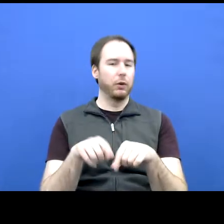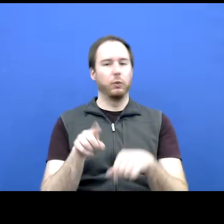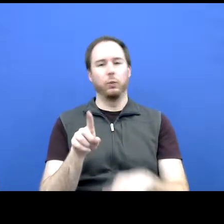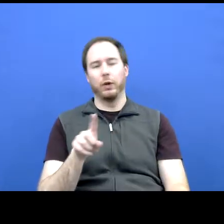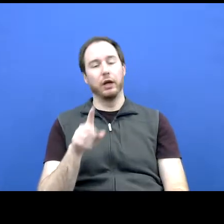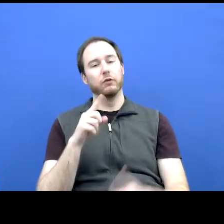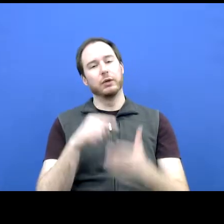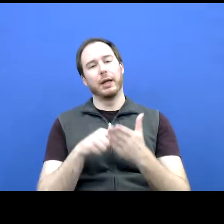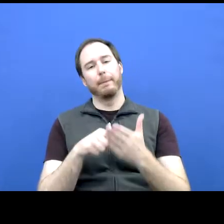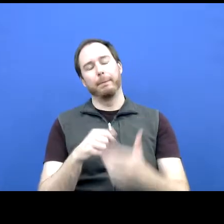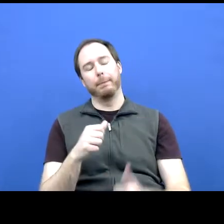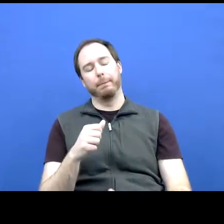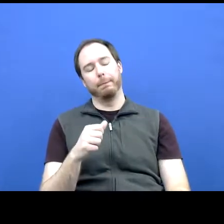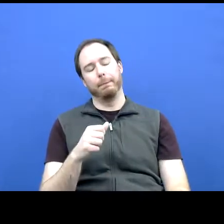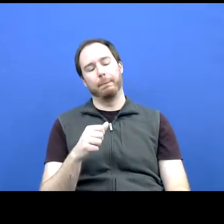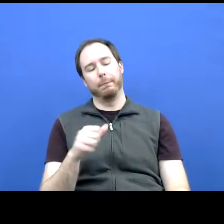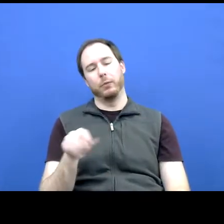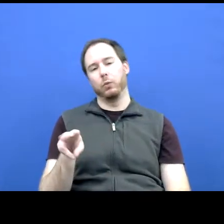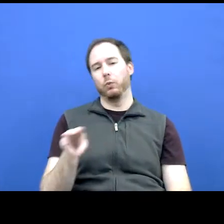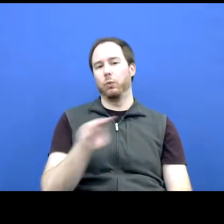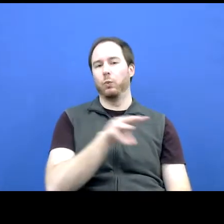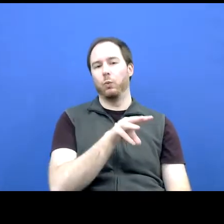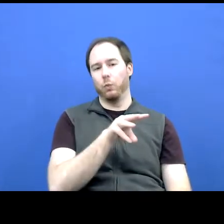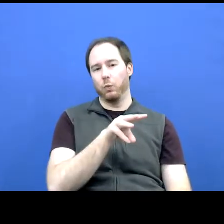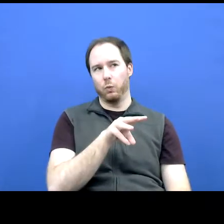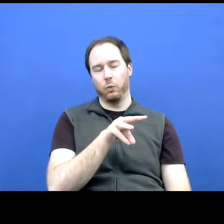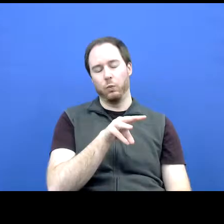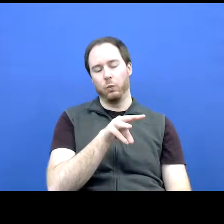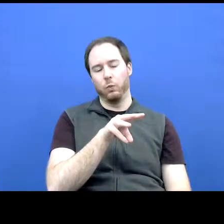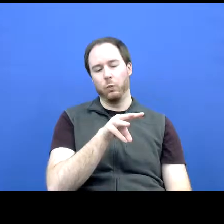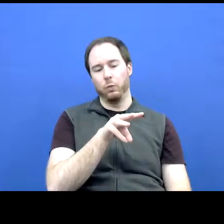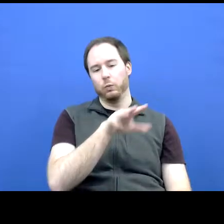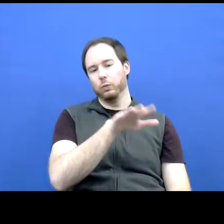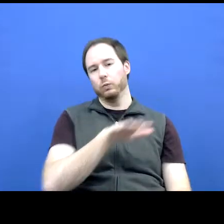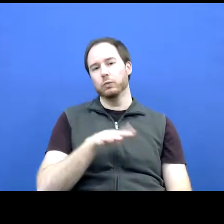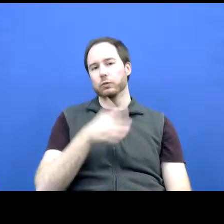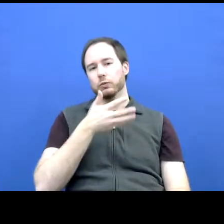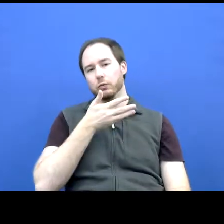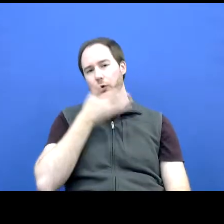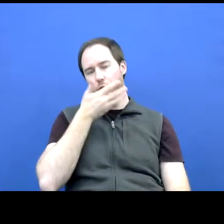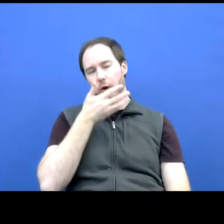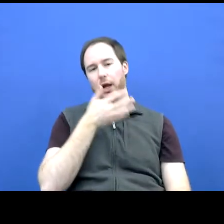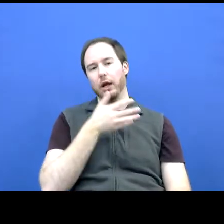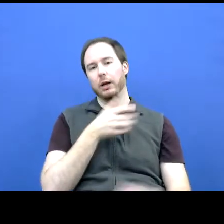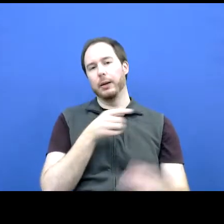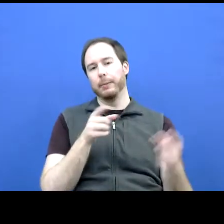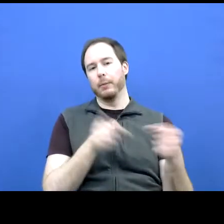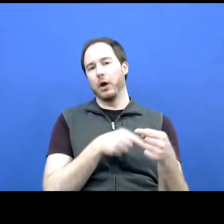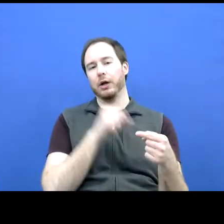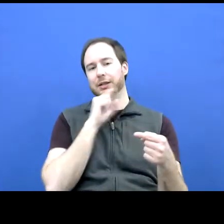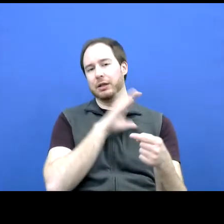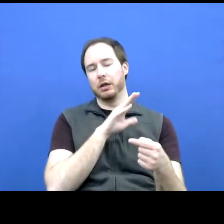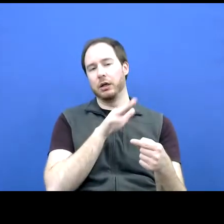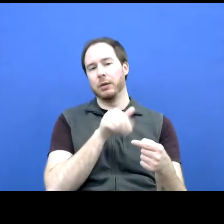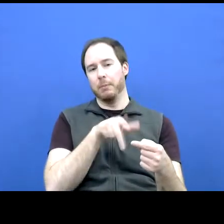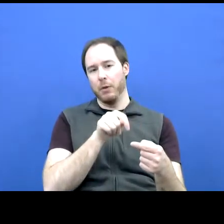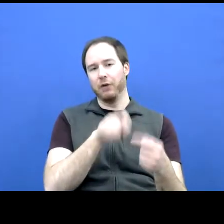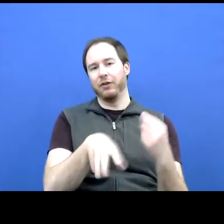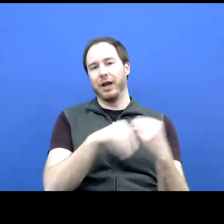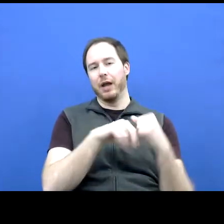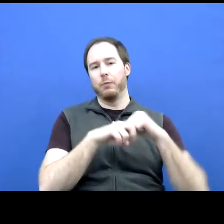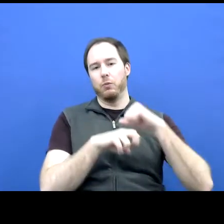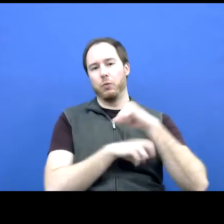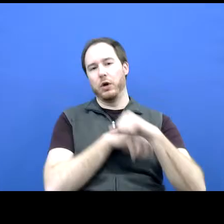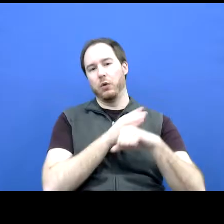is, like if it's on the westernmost grassy parcel for that senior apartments, you would need a bridge across the